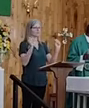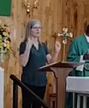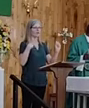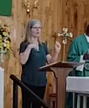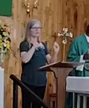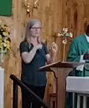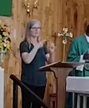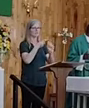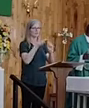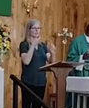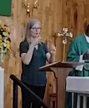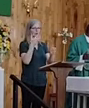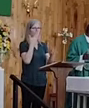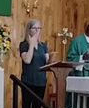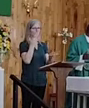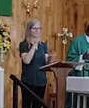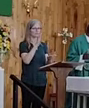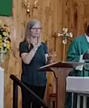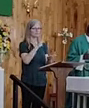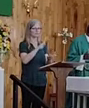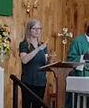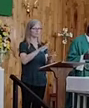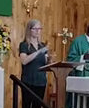deliver us from